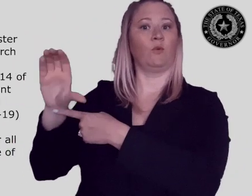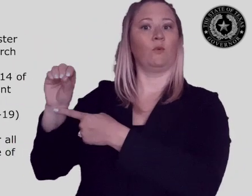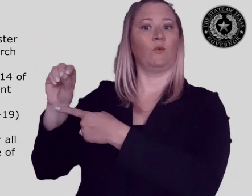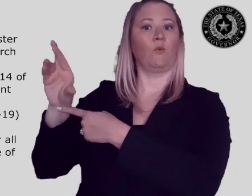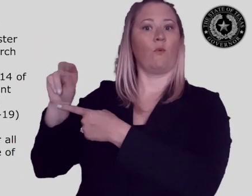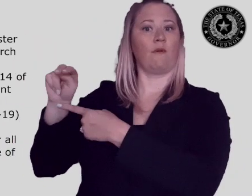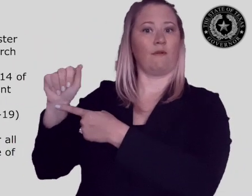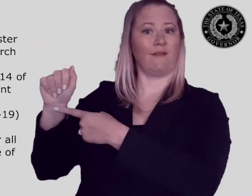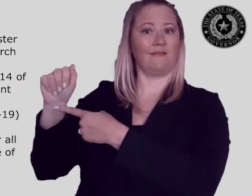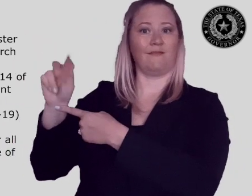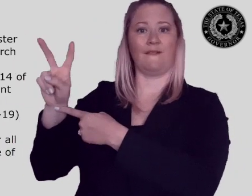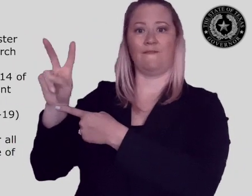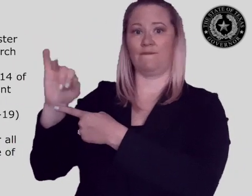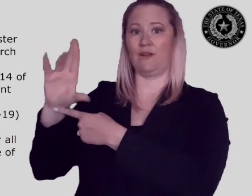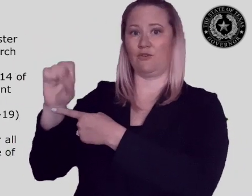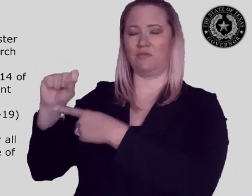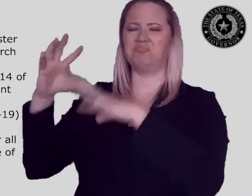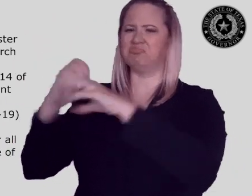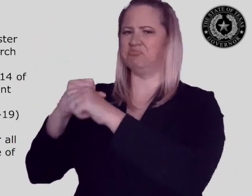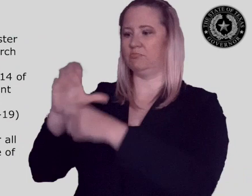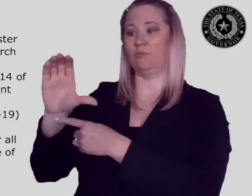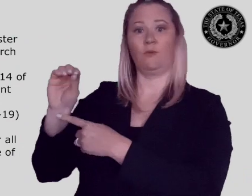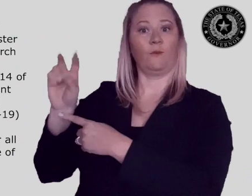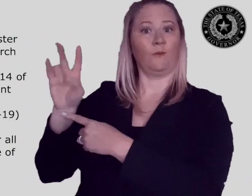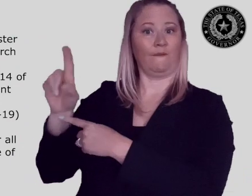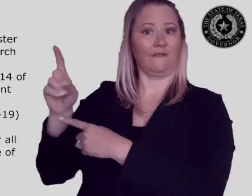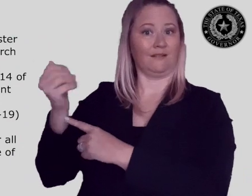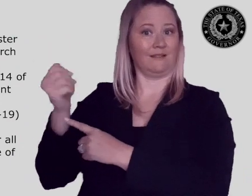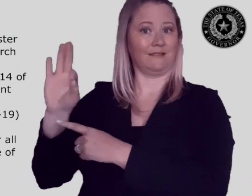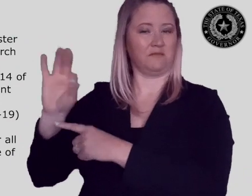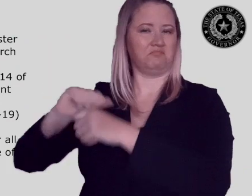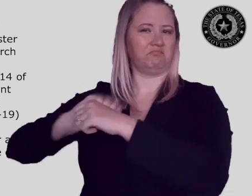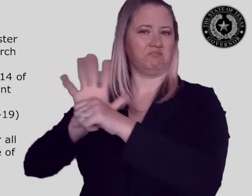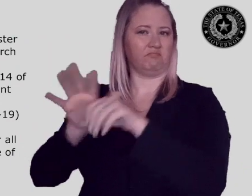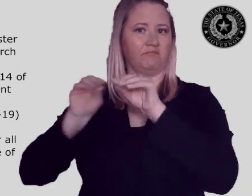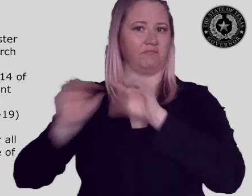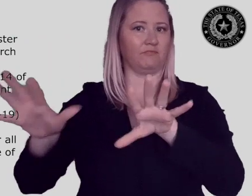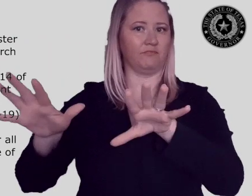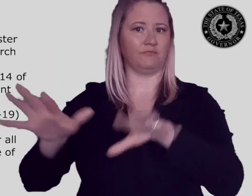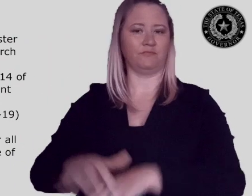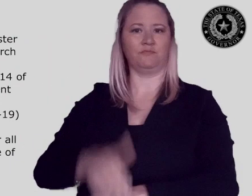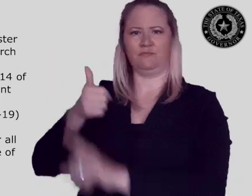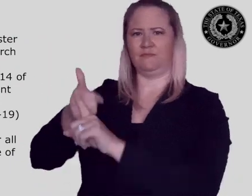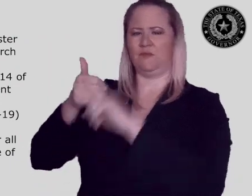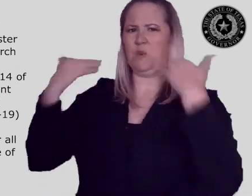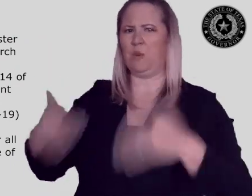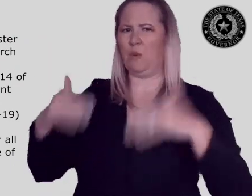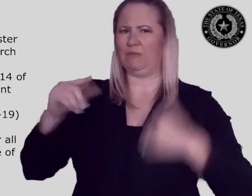disaster for all counties in the state of Texas, and